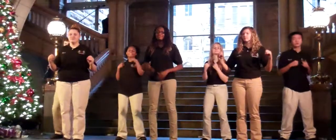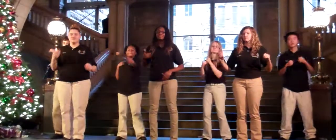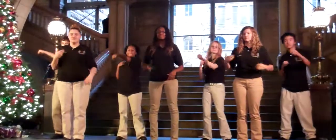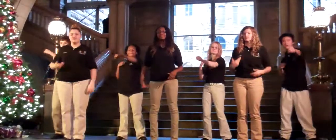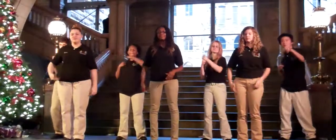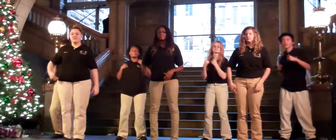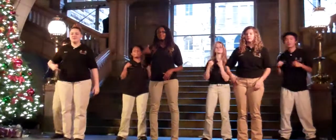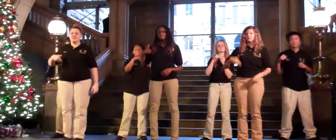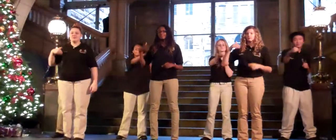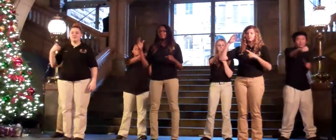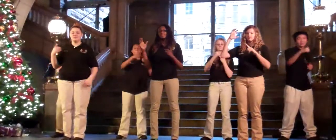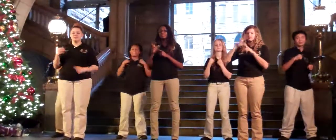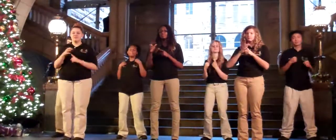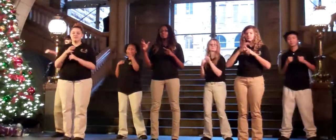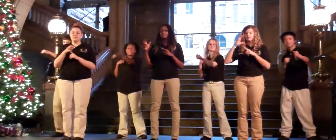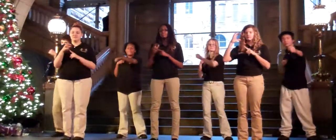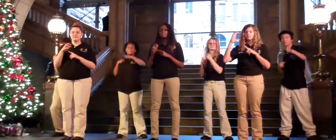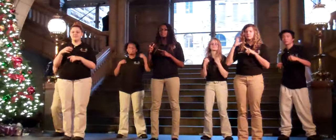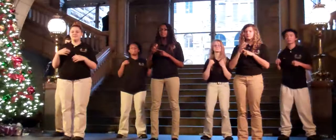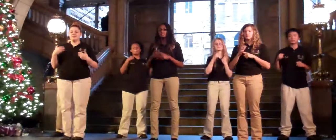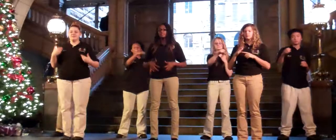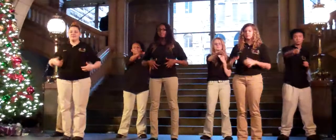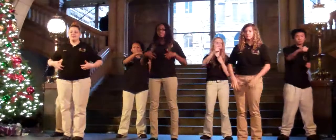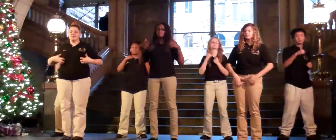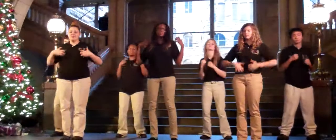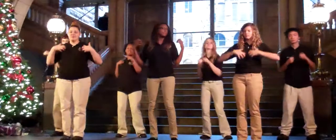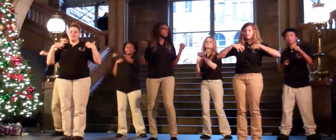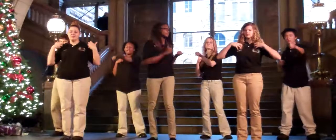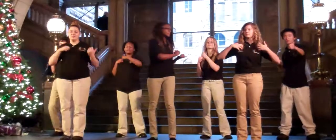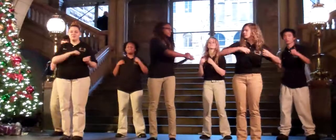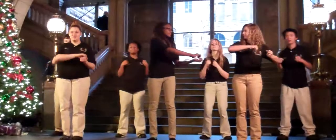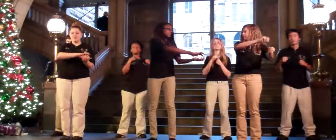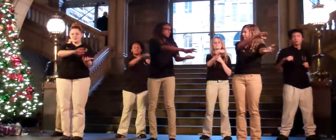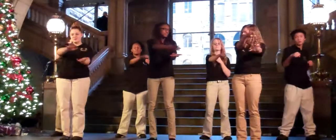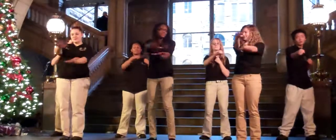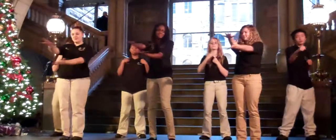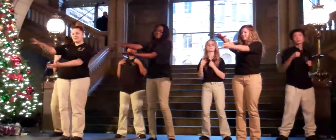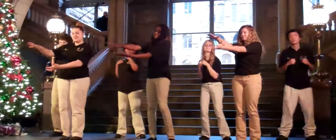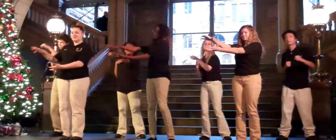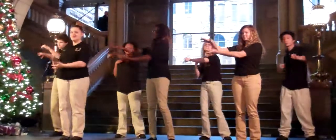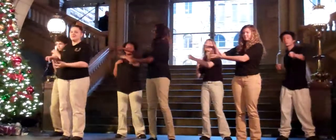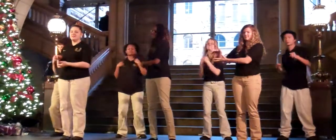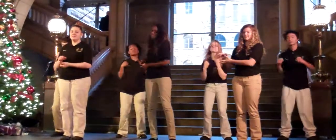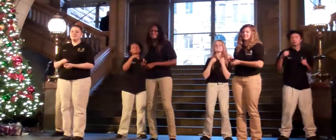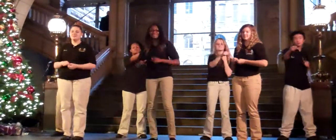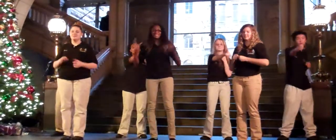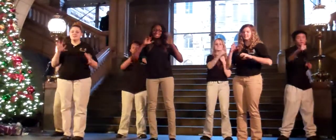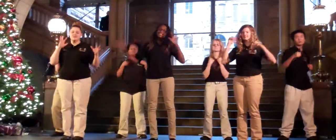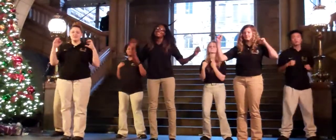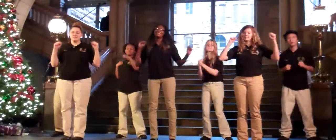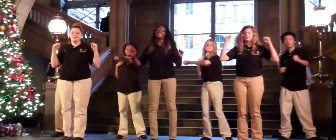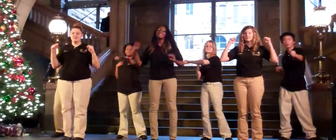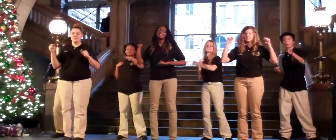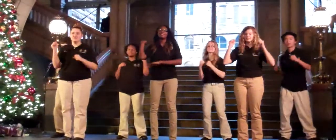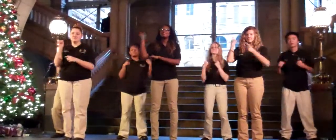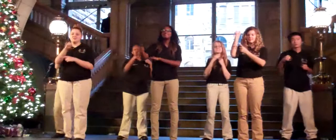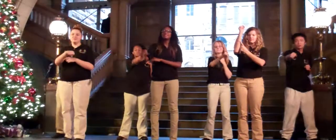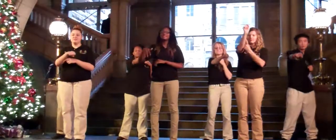you got me out of the